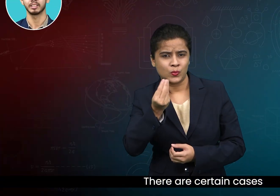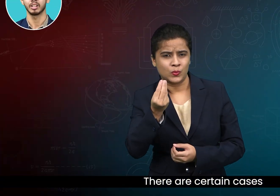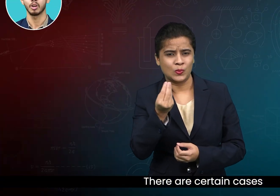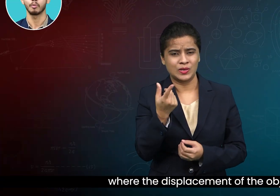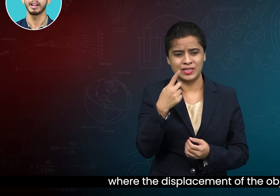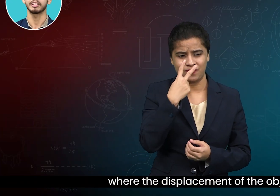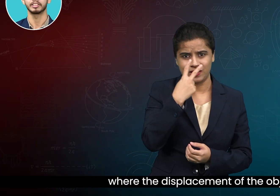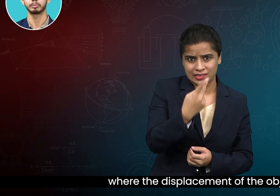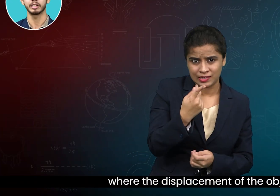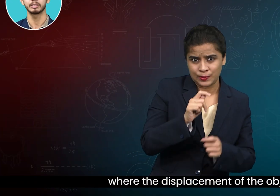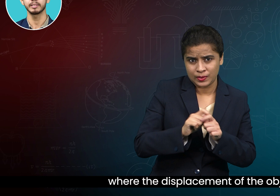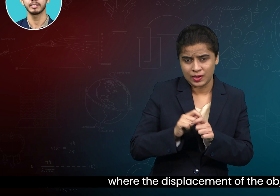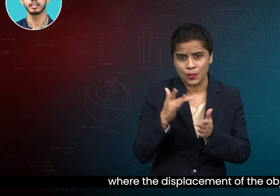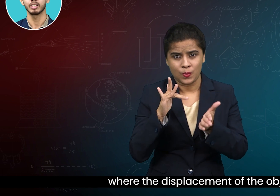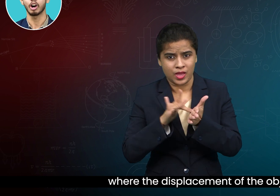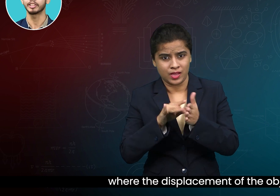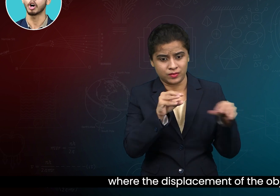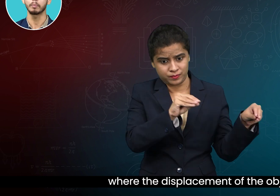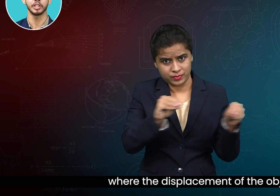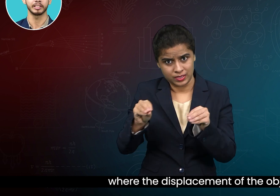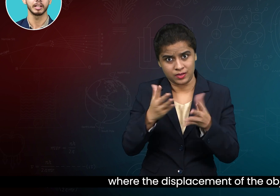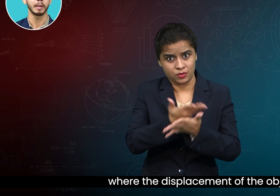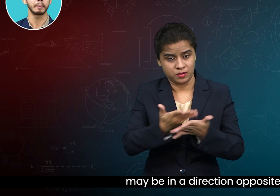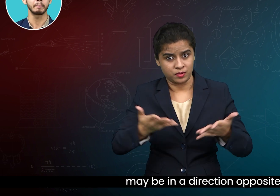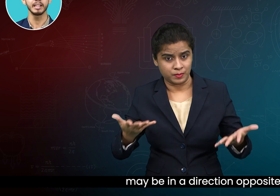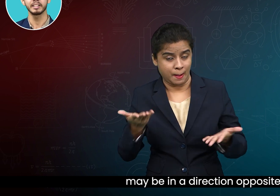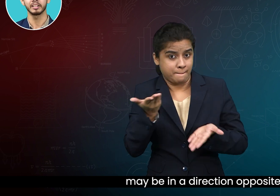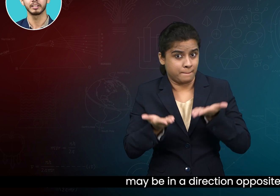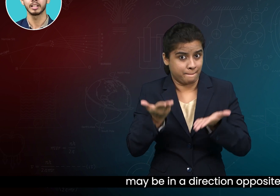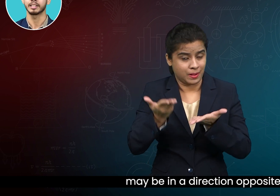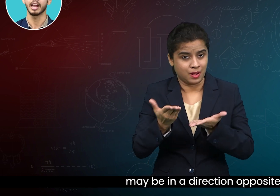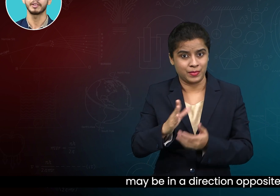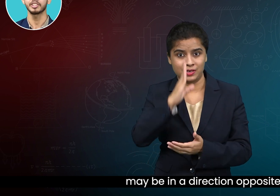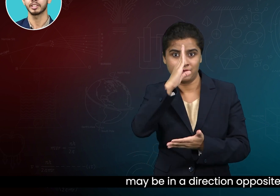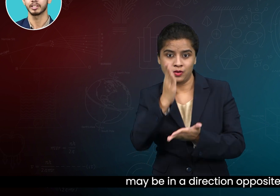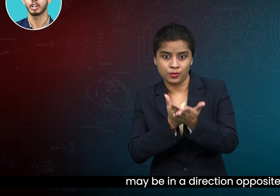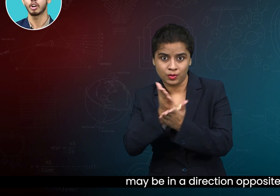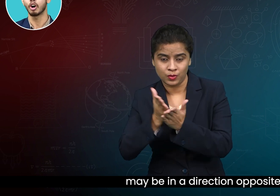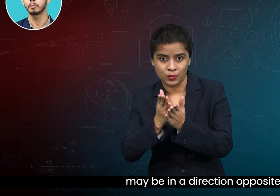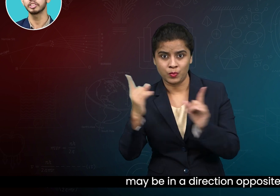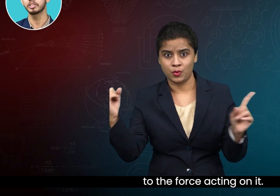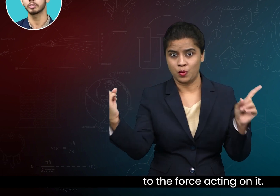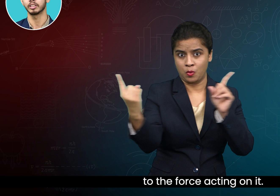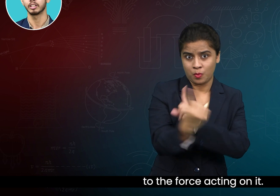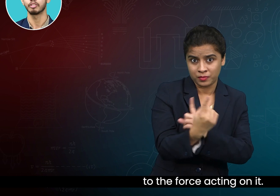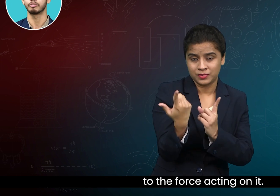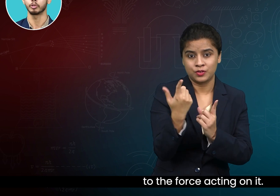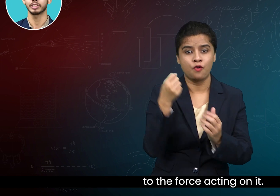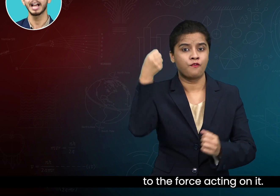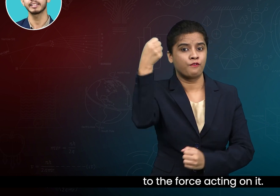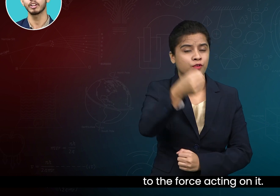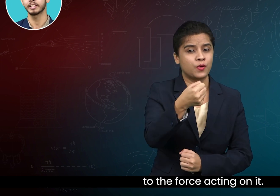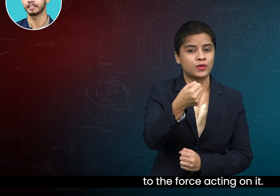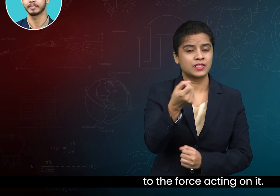cases where the displacement of the object may be in a direction opposite to the